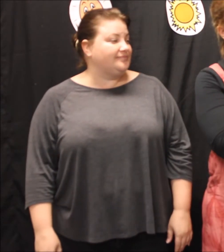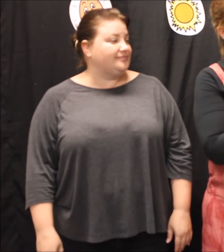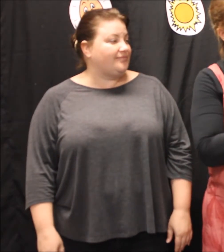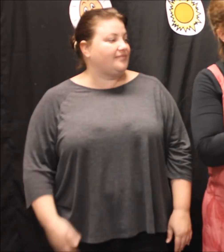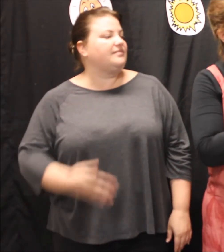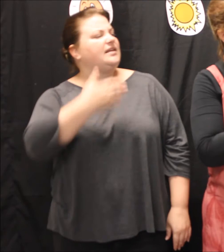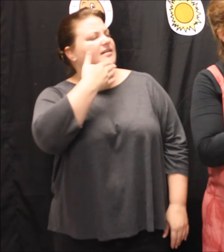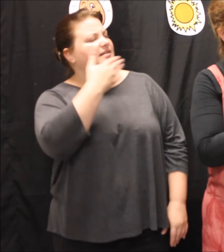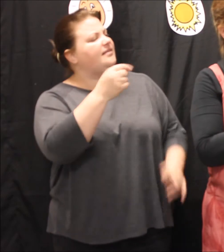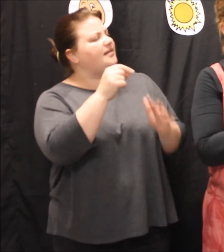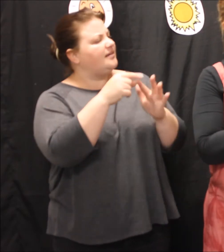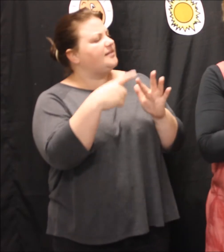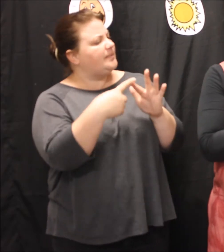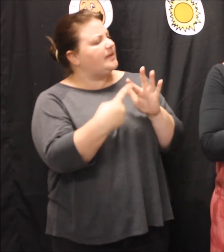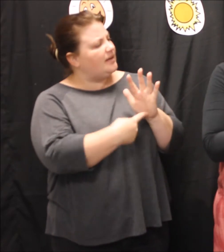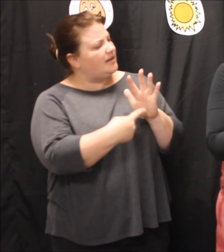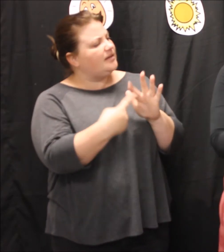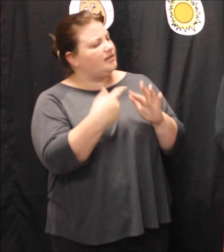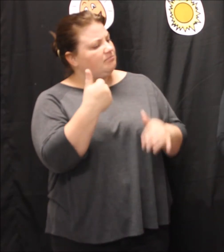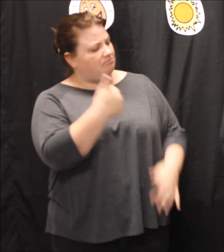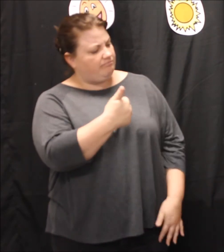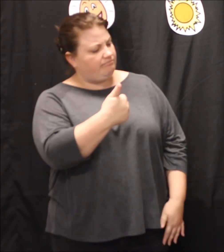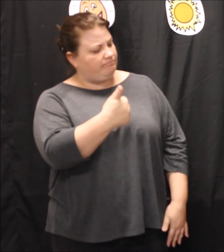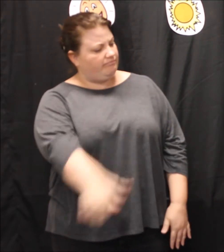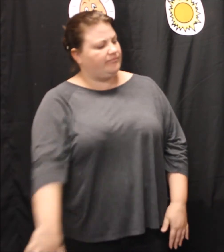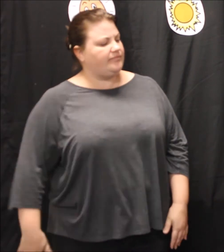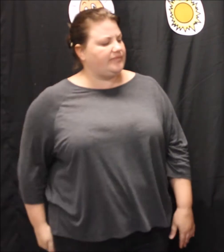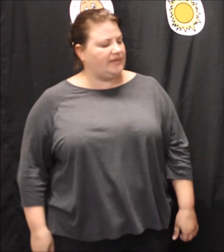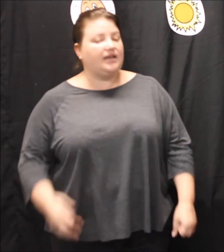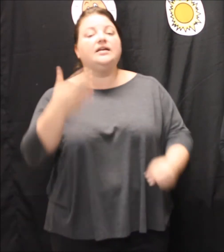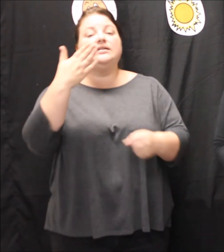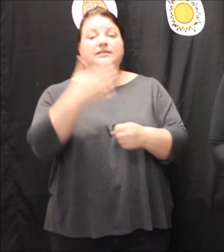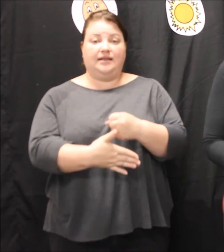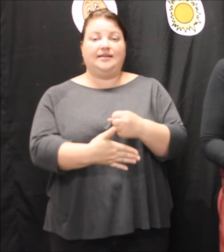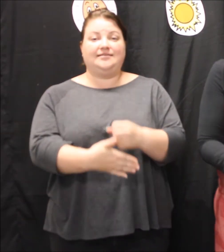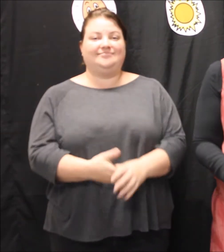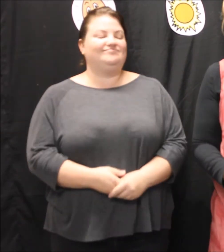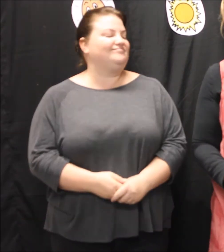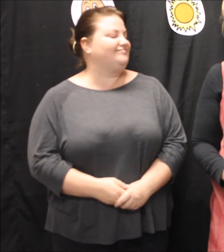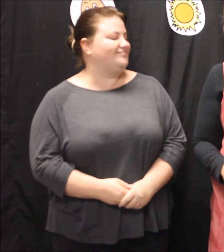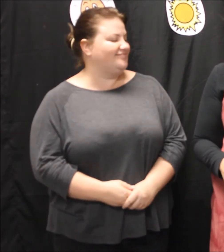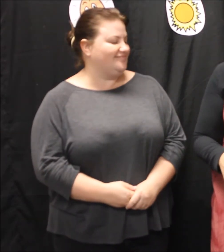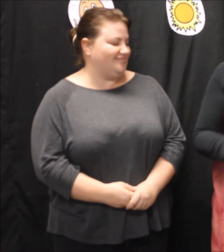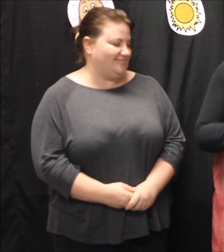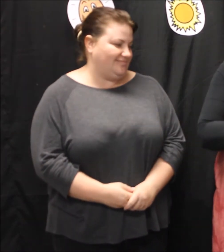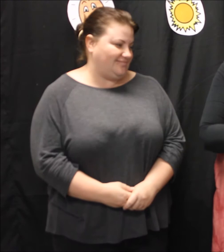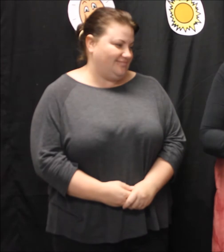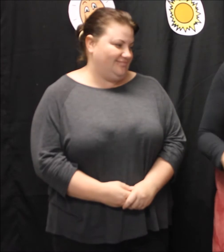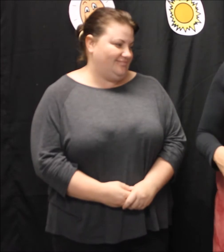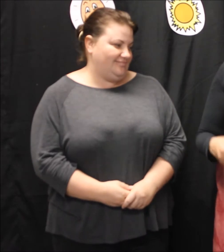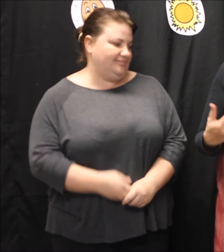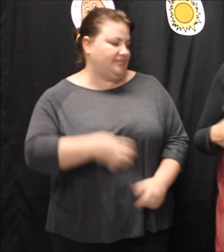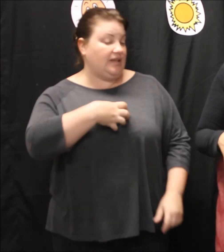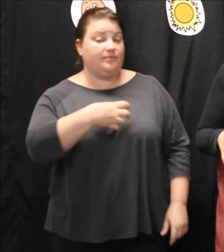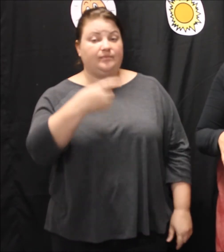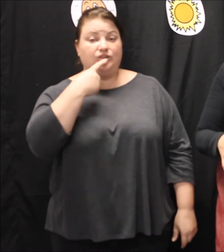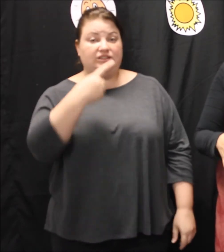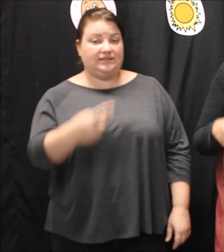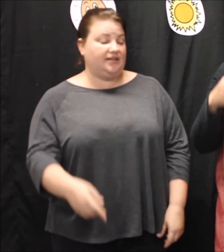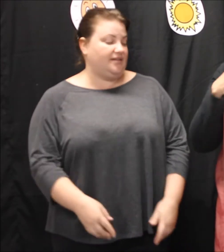Thanks, Pete. The end. Ha! More to